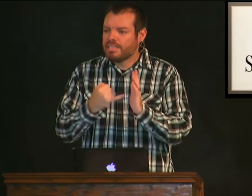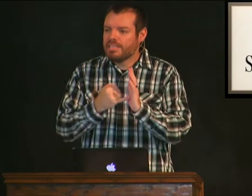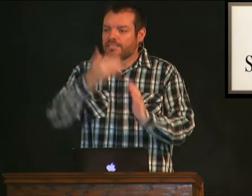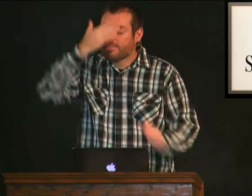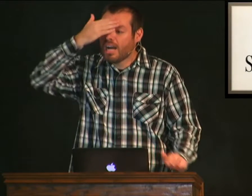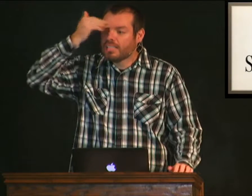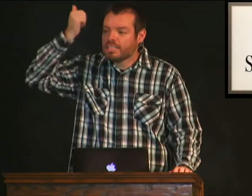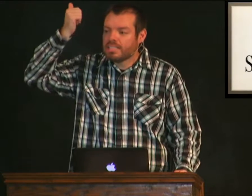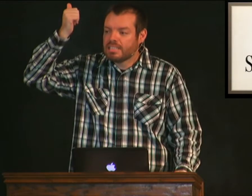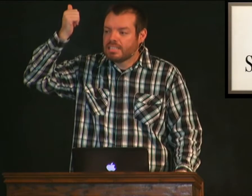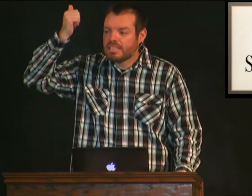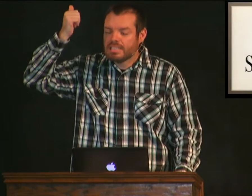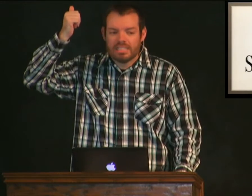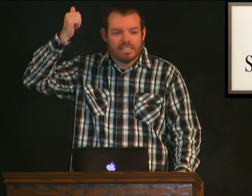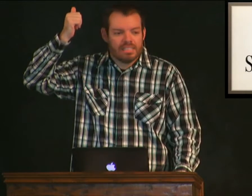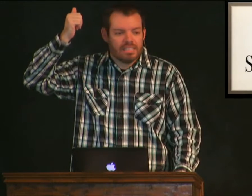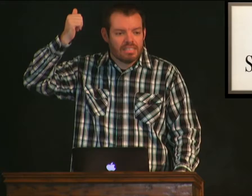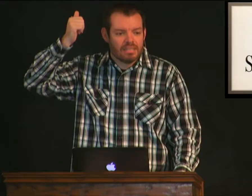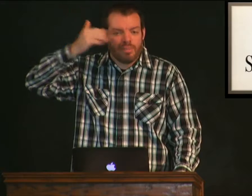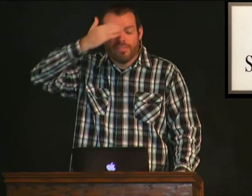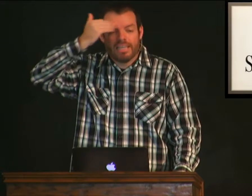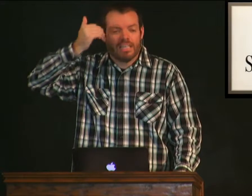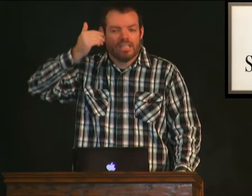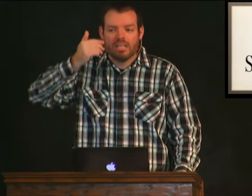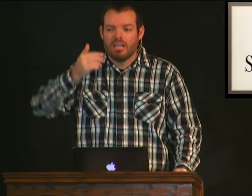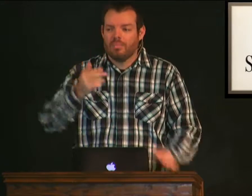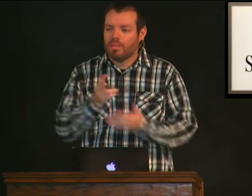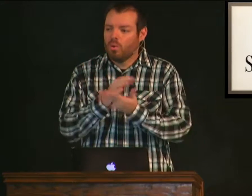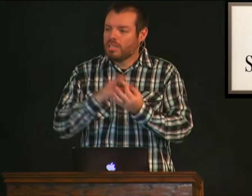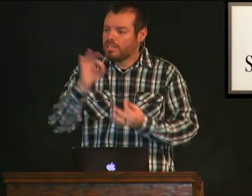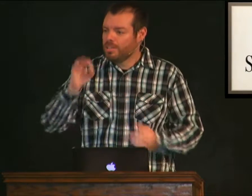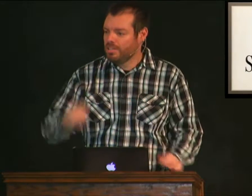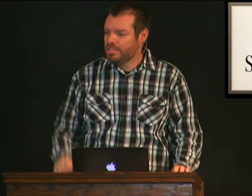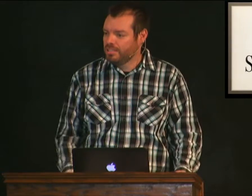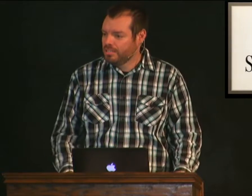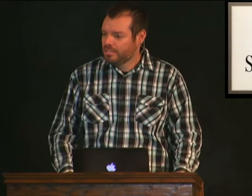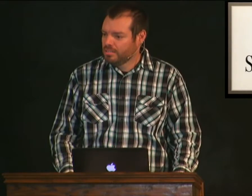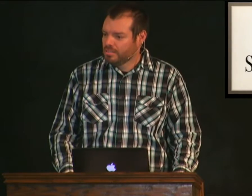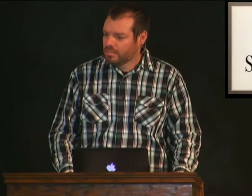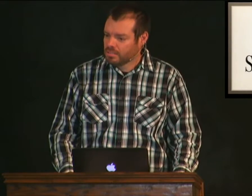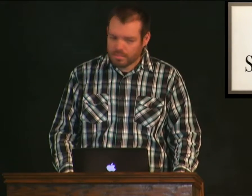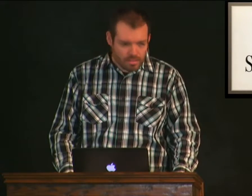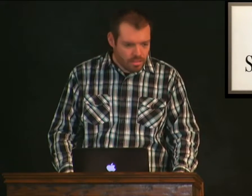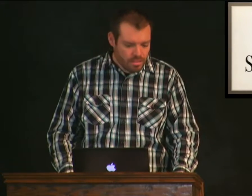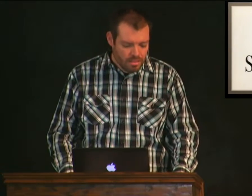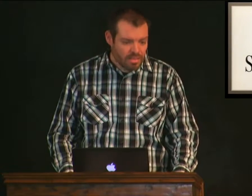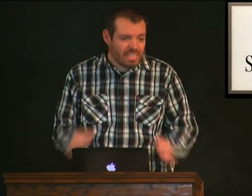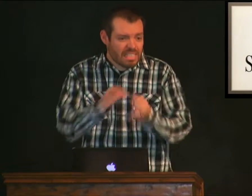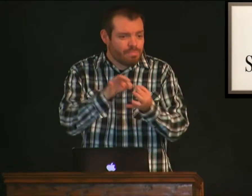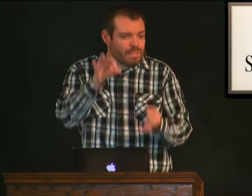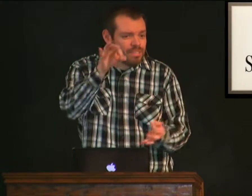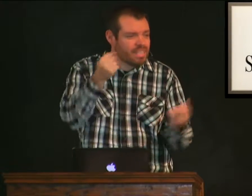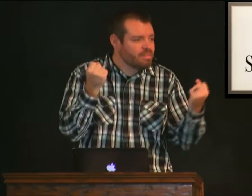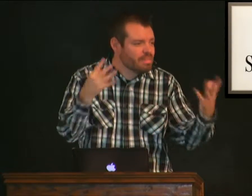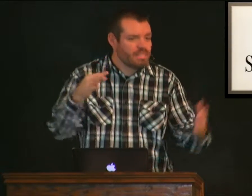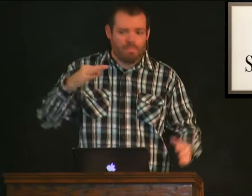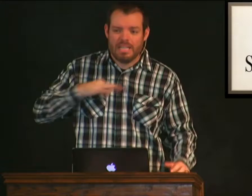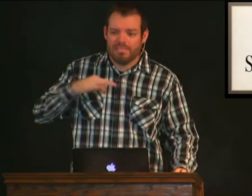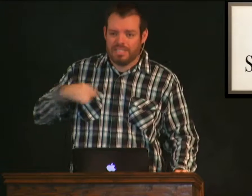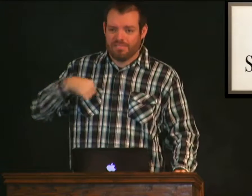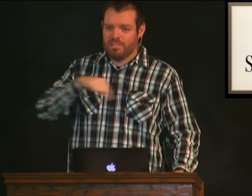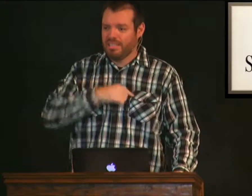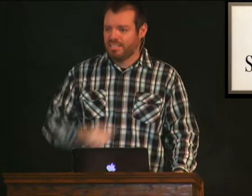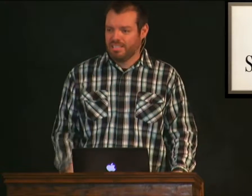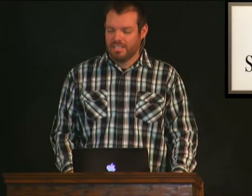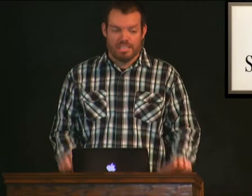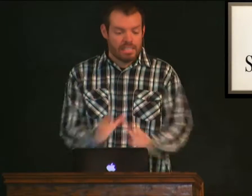Sometimes it's forgotten. We forget about the Holy Spirit. The Spirit has many